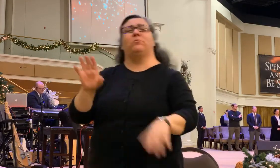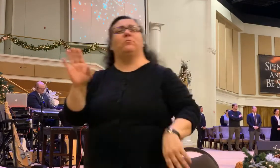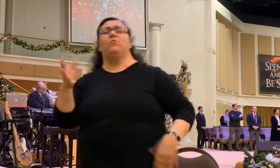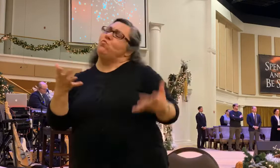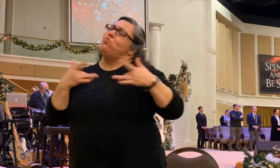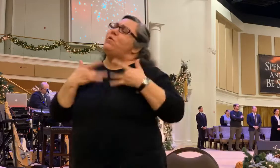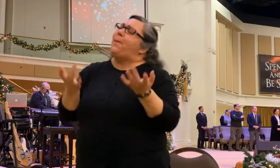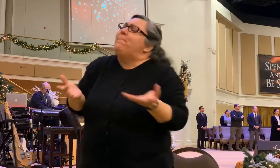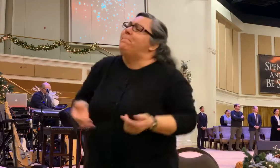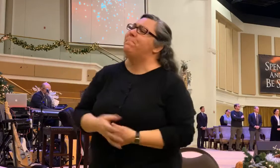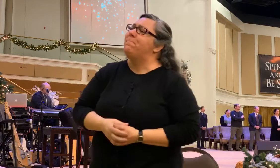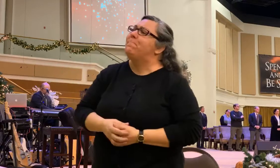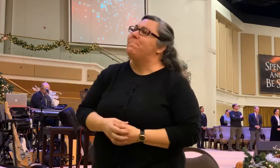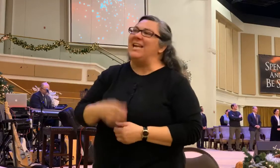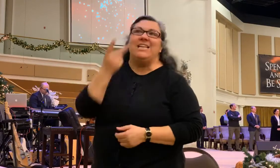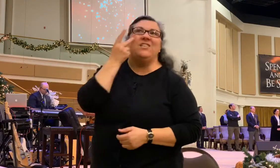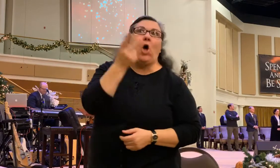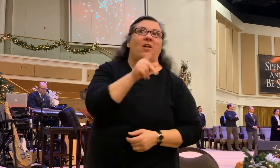want?